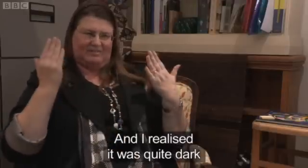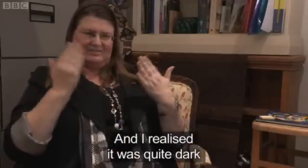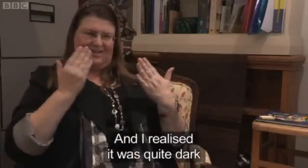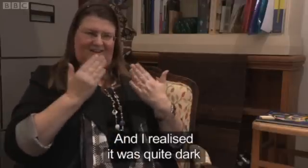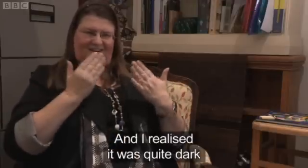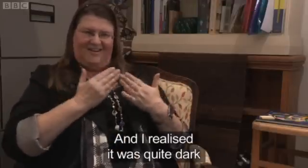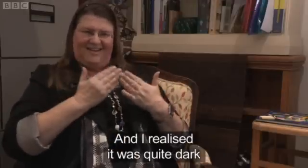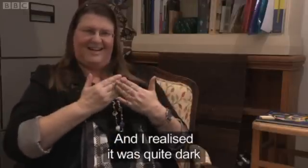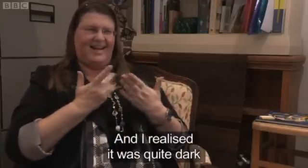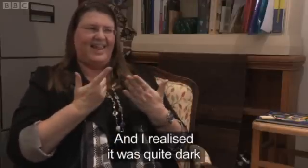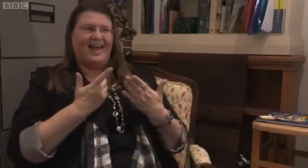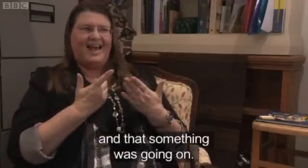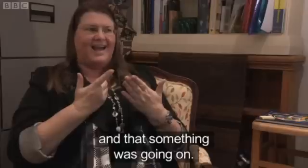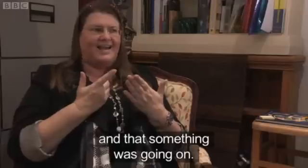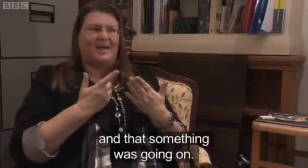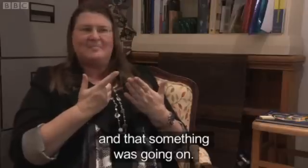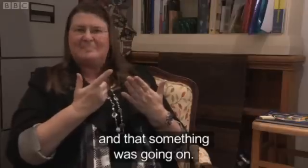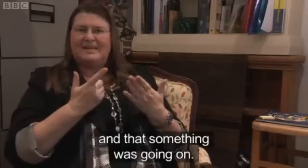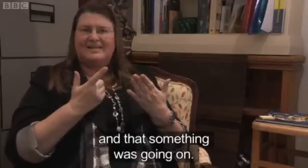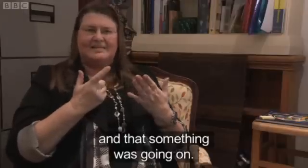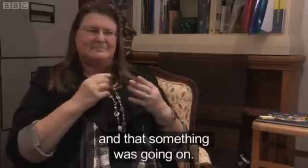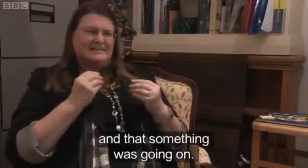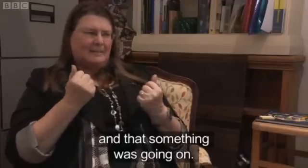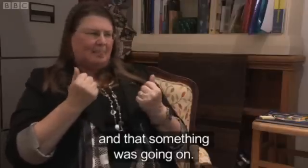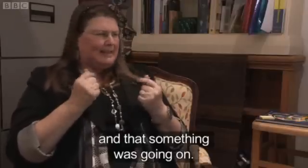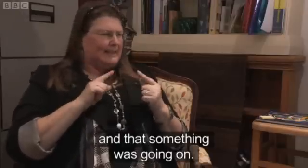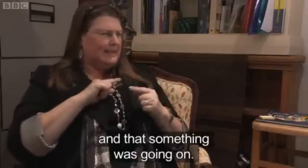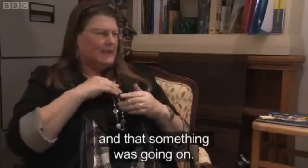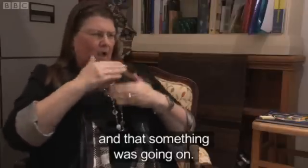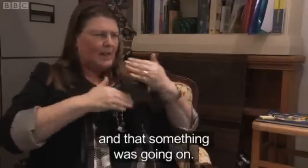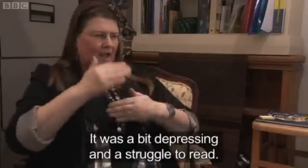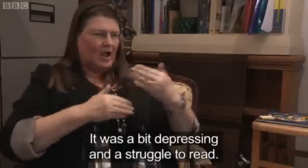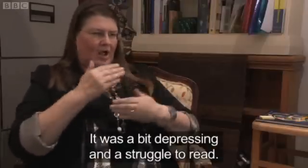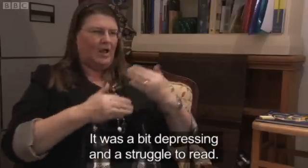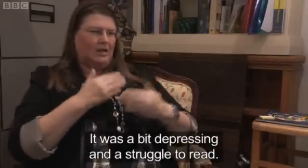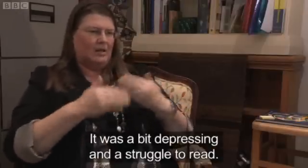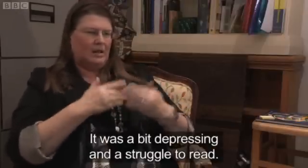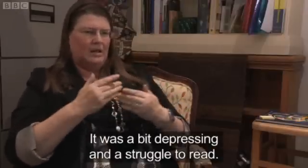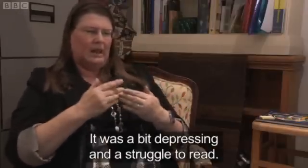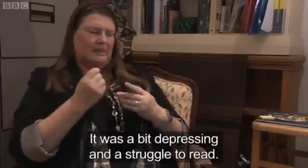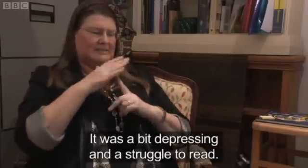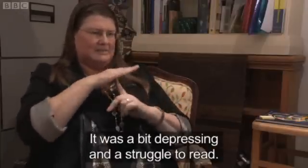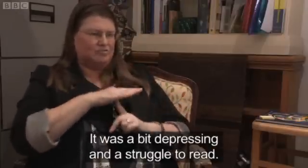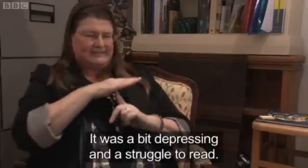it was quite dark, and that something was going on. It was a bit depressing, and a struggle to read,